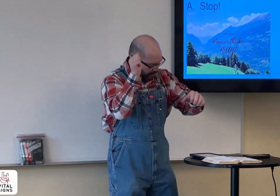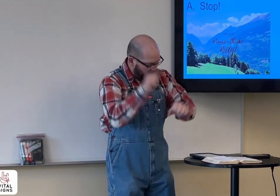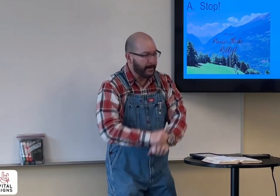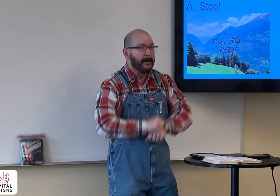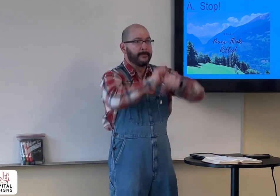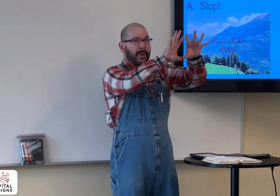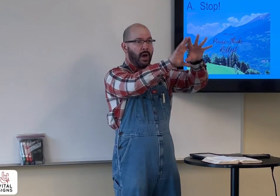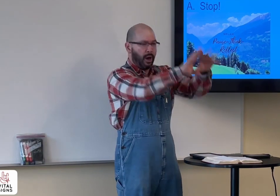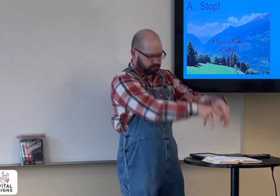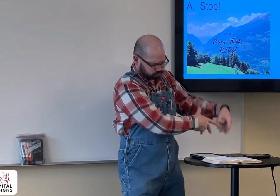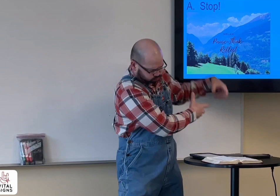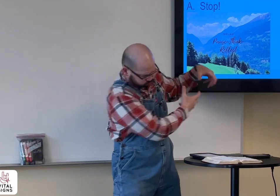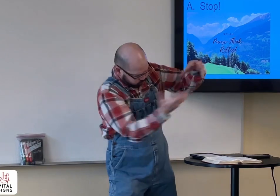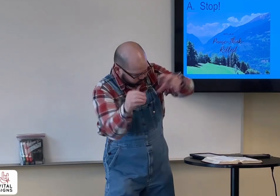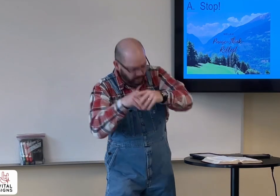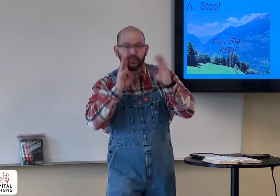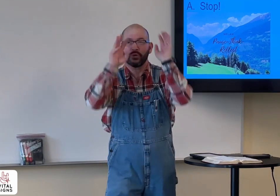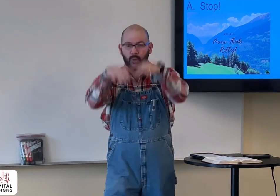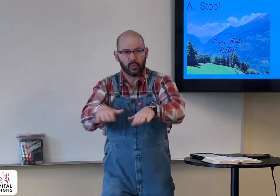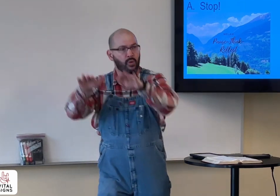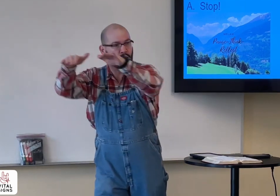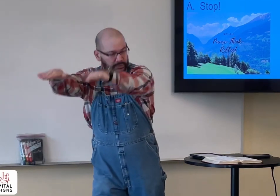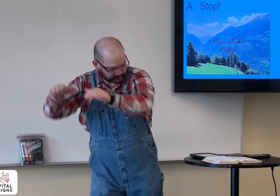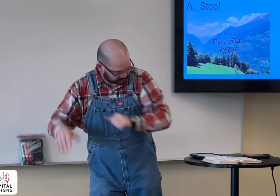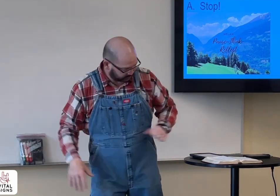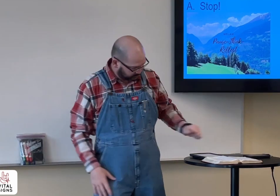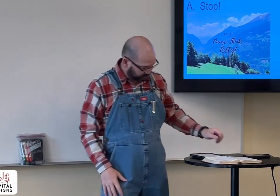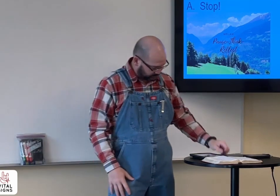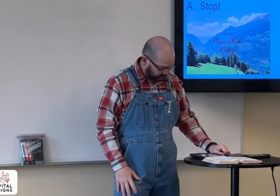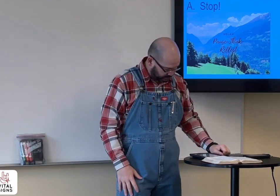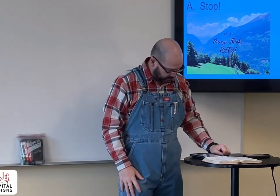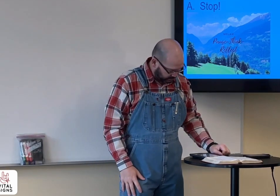and if the mountains fall into the ocean,